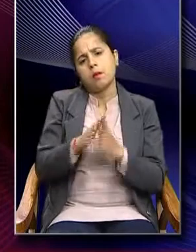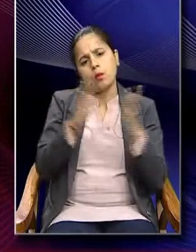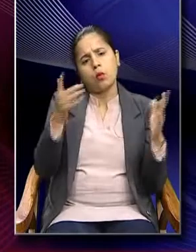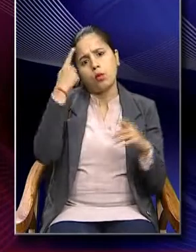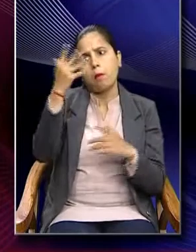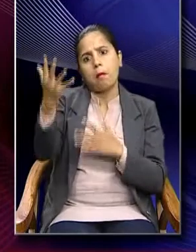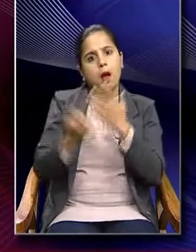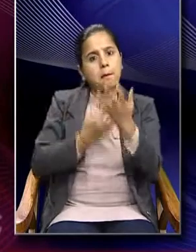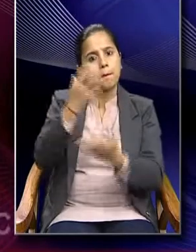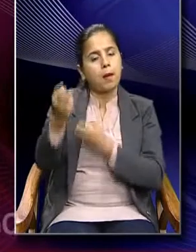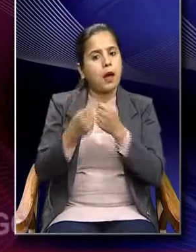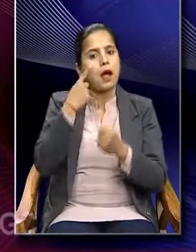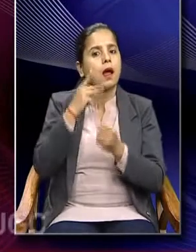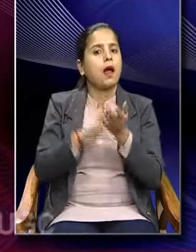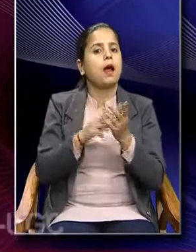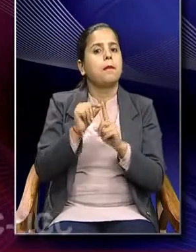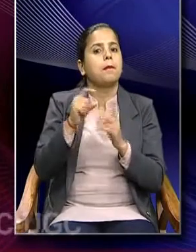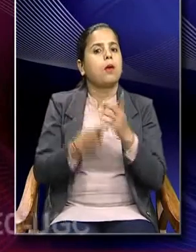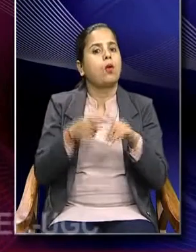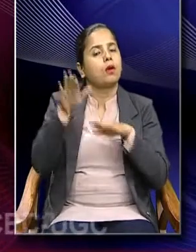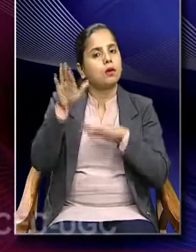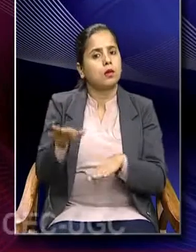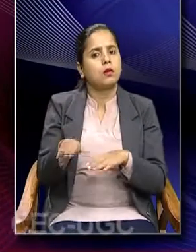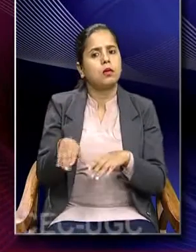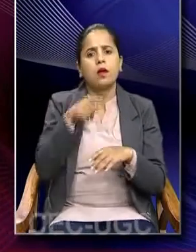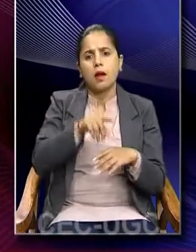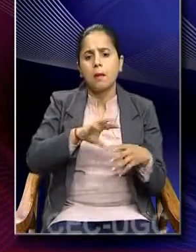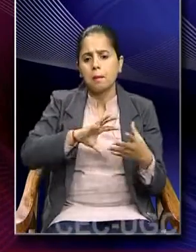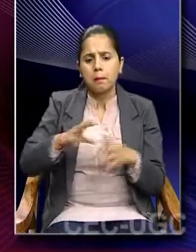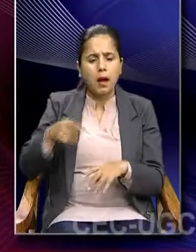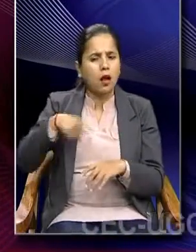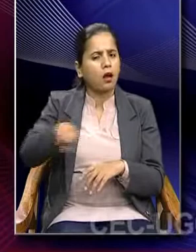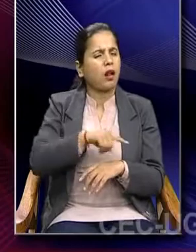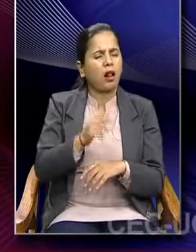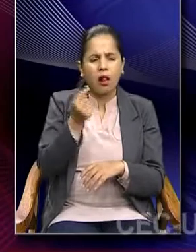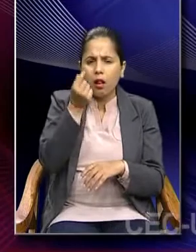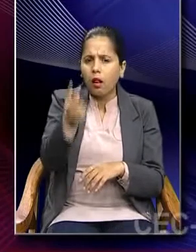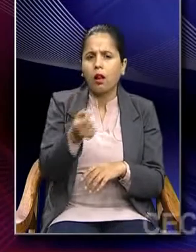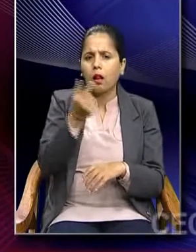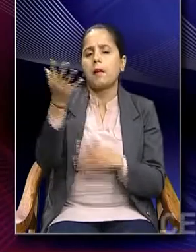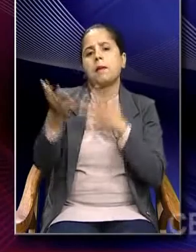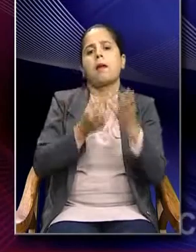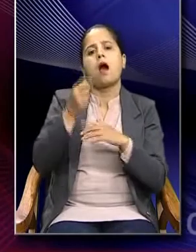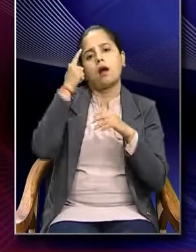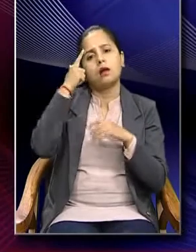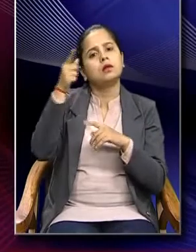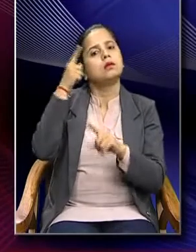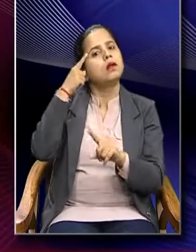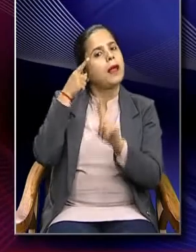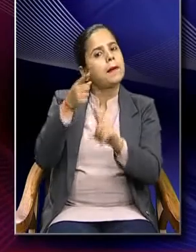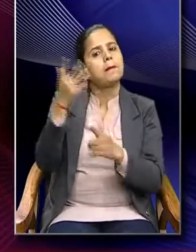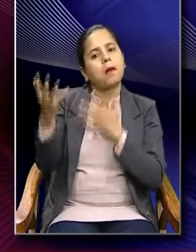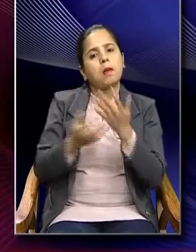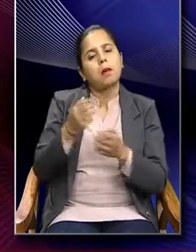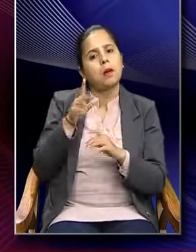imports because they rarely manufacture products what they consume. So for manufactured goods, they remain dependent